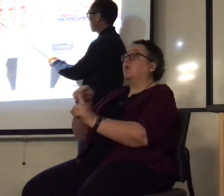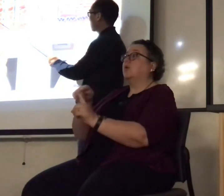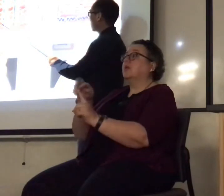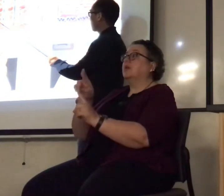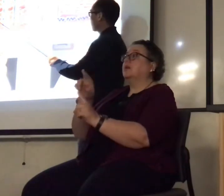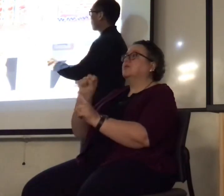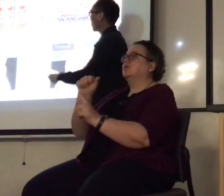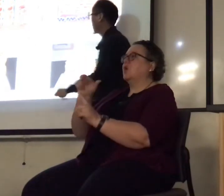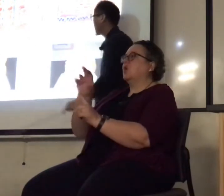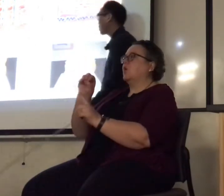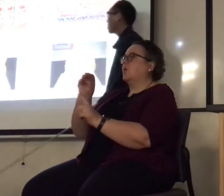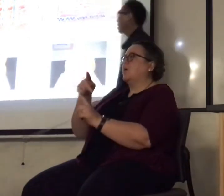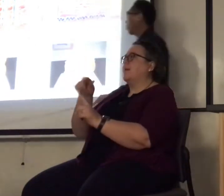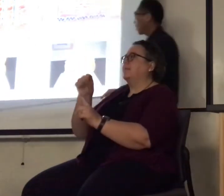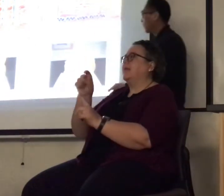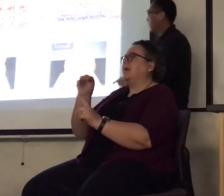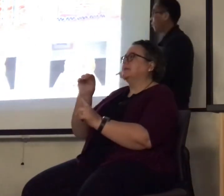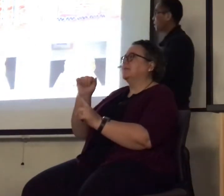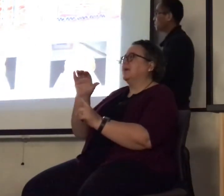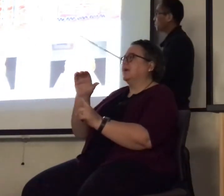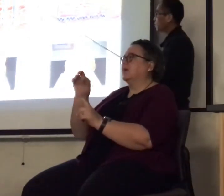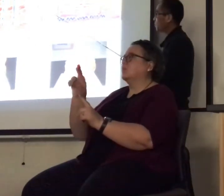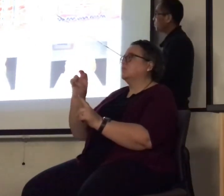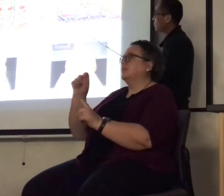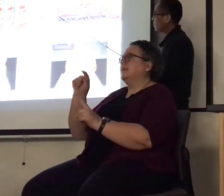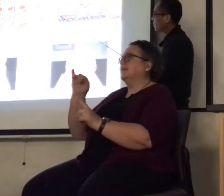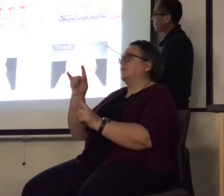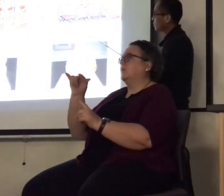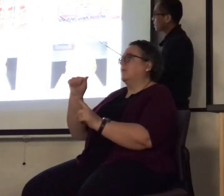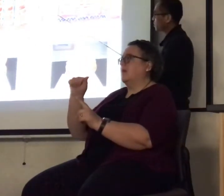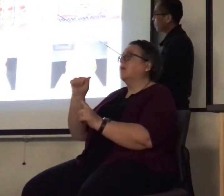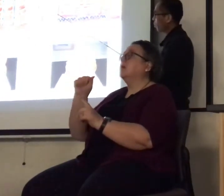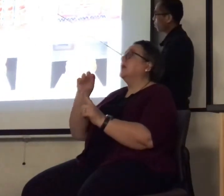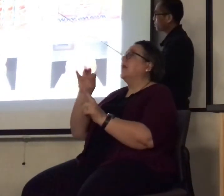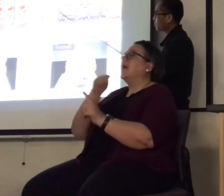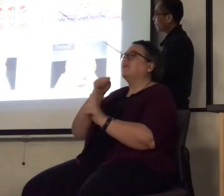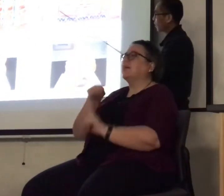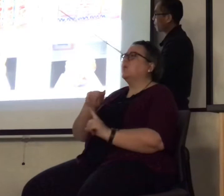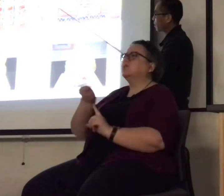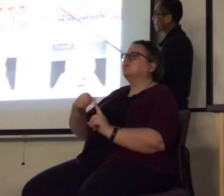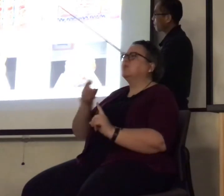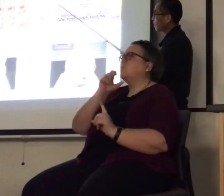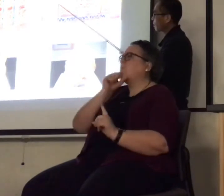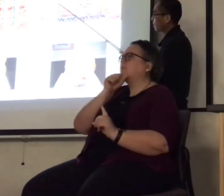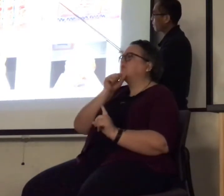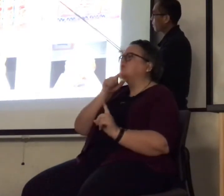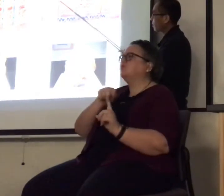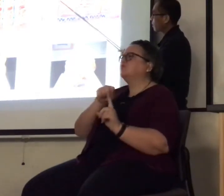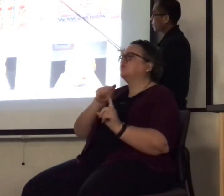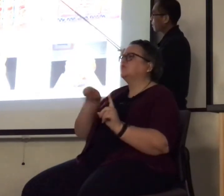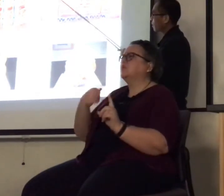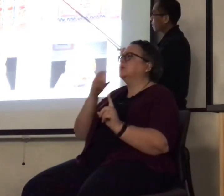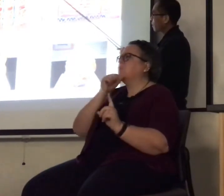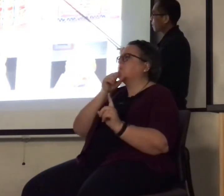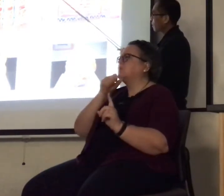sarcoplasmic reticulum. What if I point to just the orange thing?